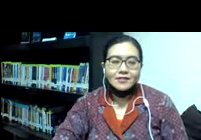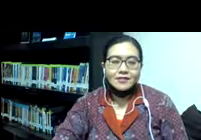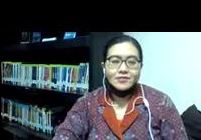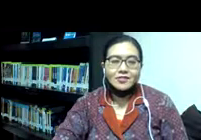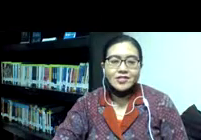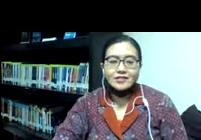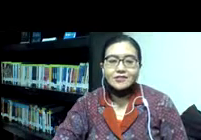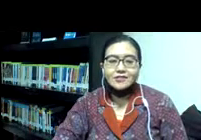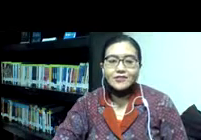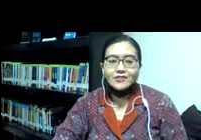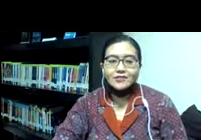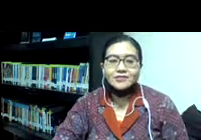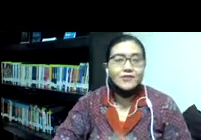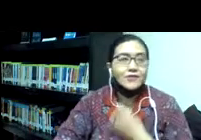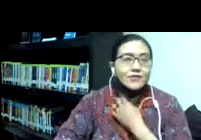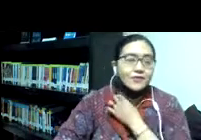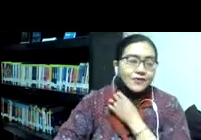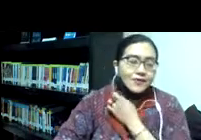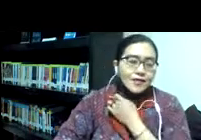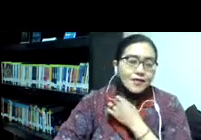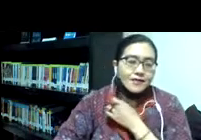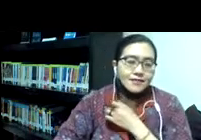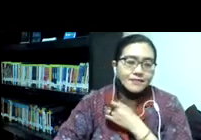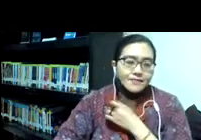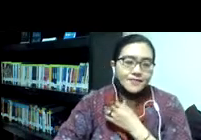the under construction road, or